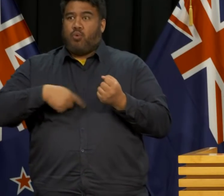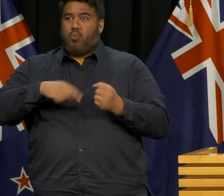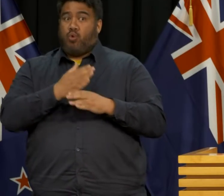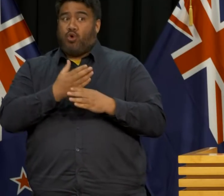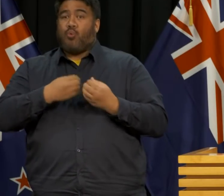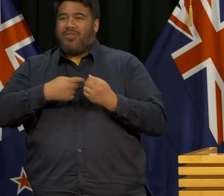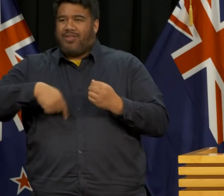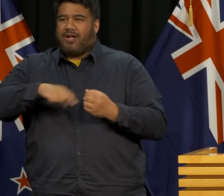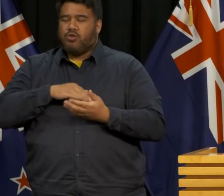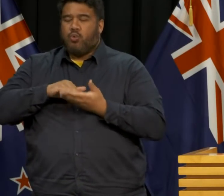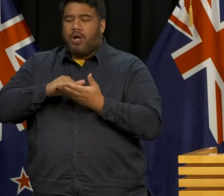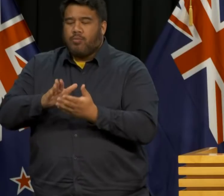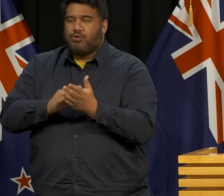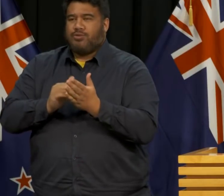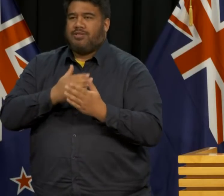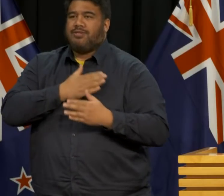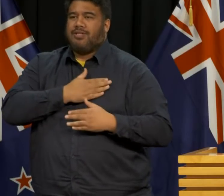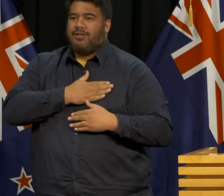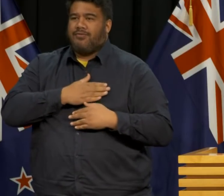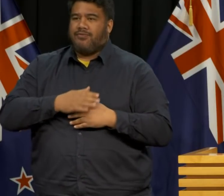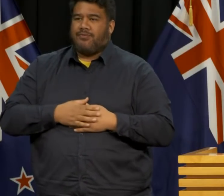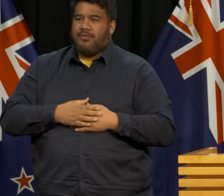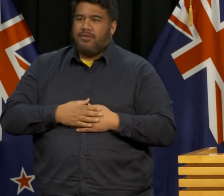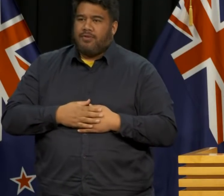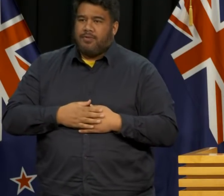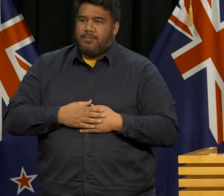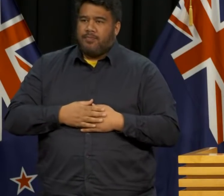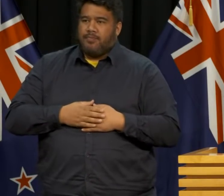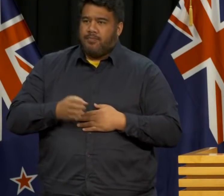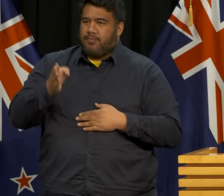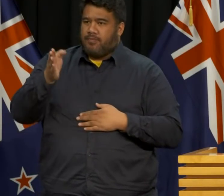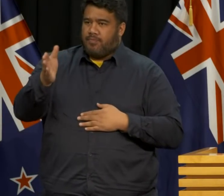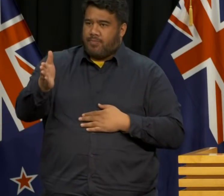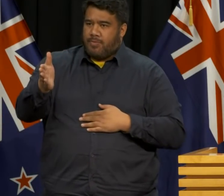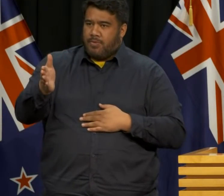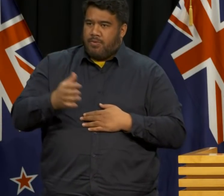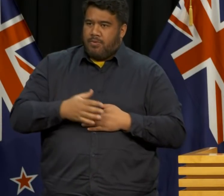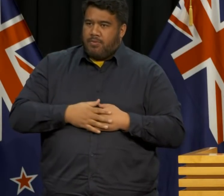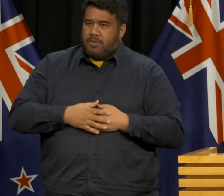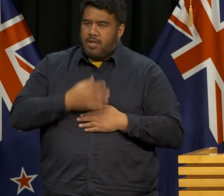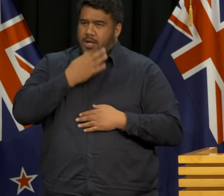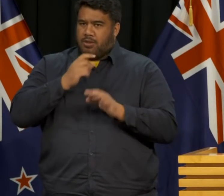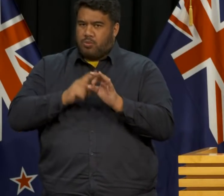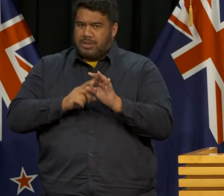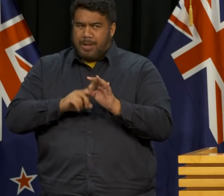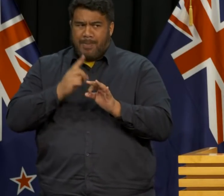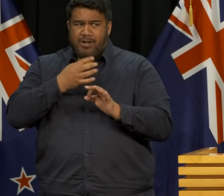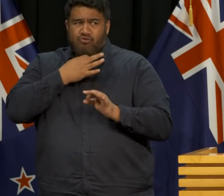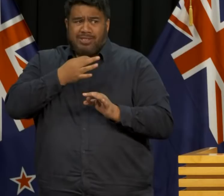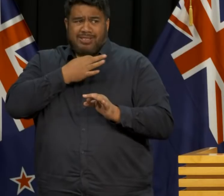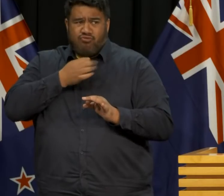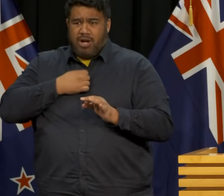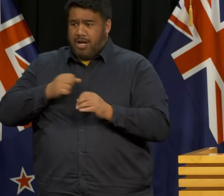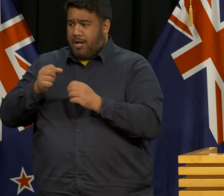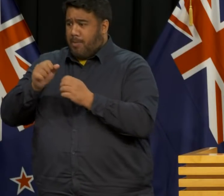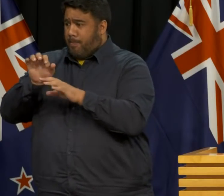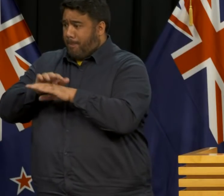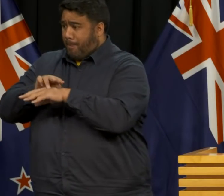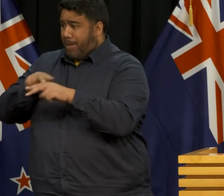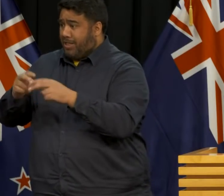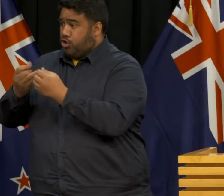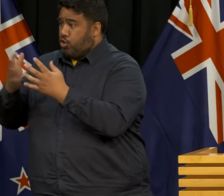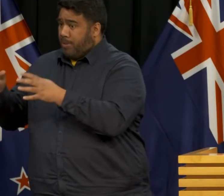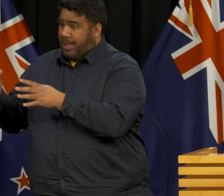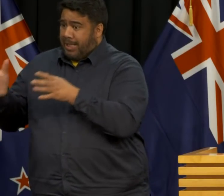safe. Takes police away from helping fix those important issues. Isn't that a pretty big risk? Well, look, we're increasing the number of police that we've got on